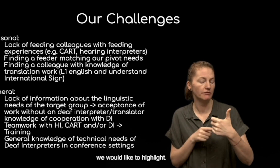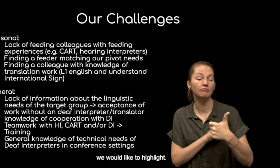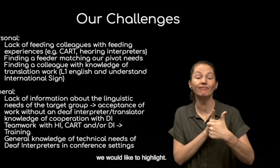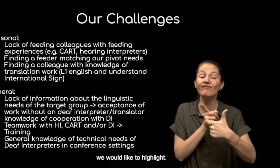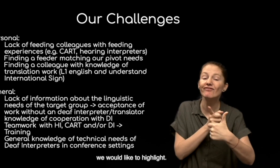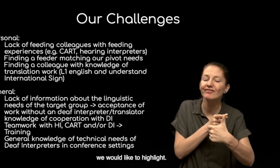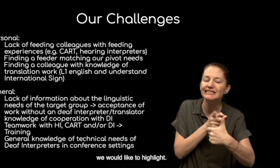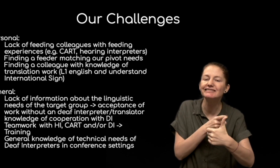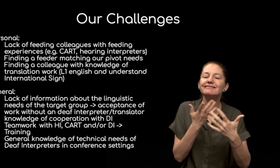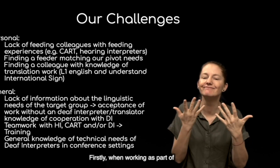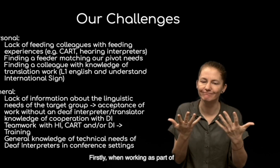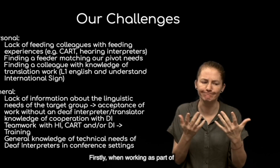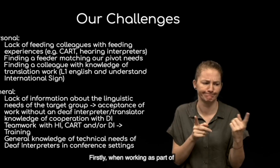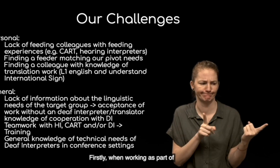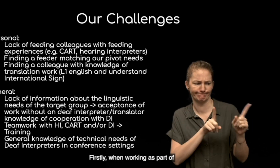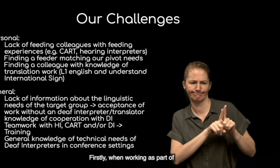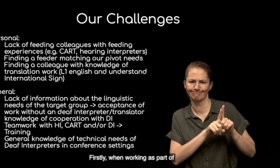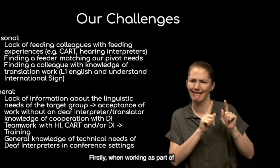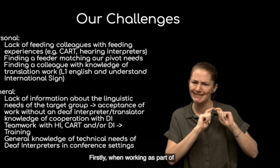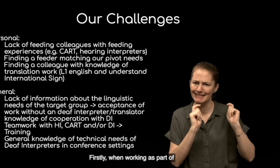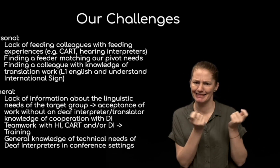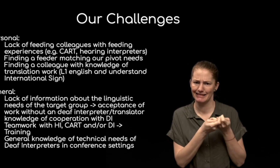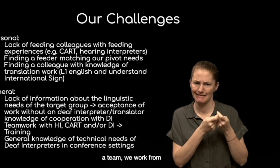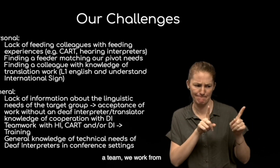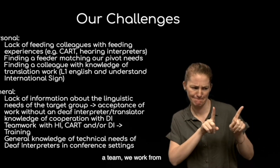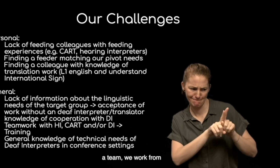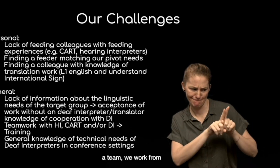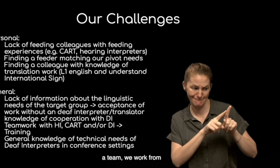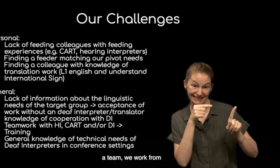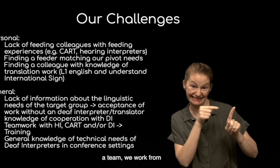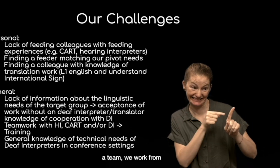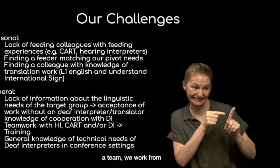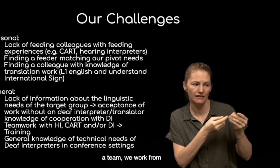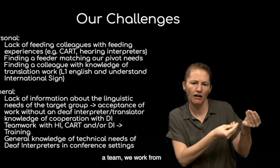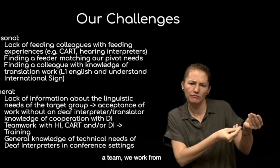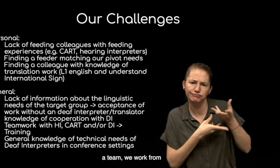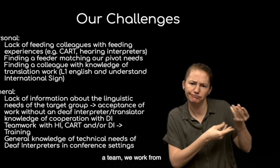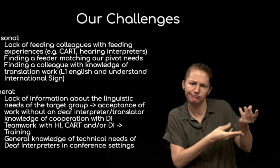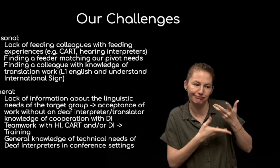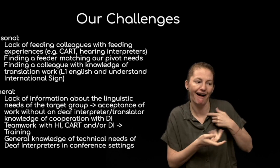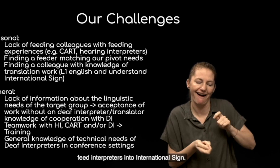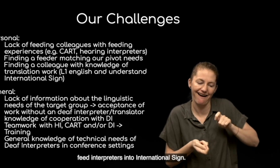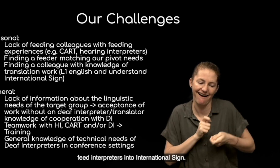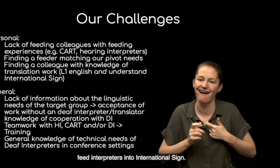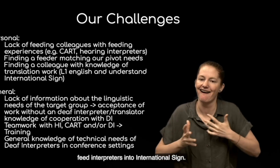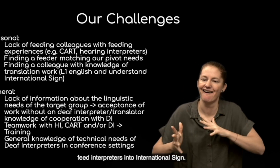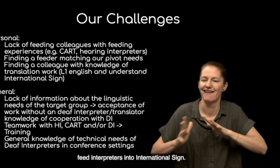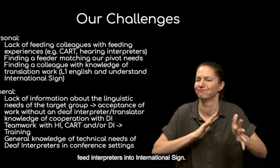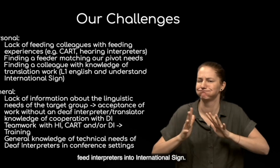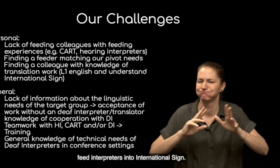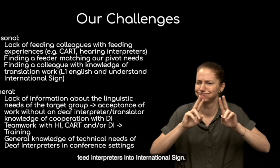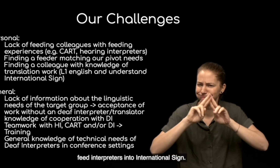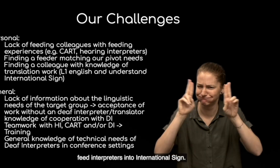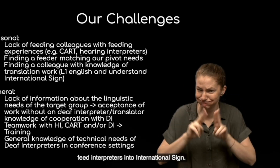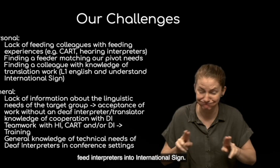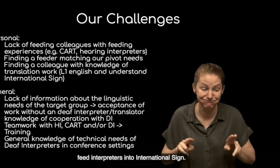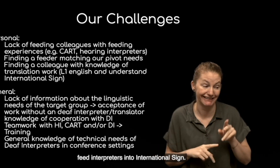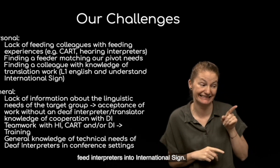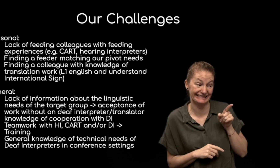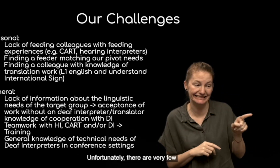to highlight. Firstly, when working as part of a team, we work from feed interpreters into international sign. Unfortunately, there